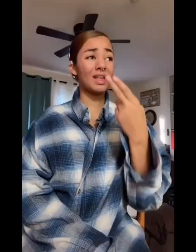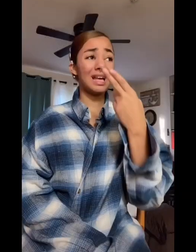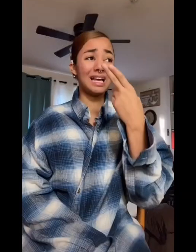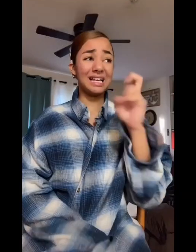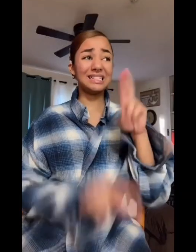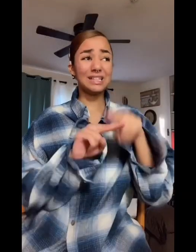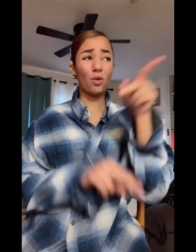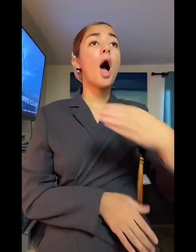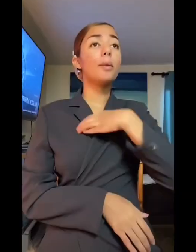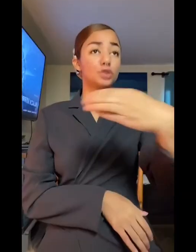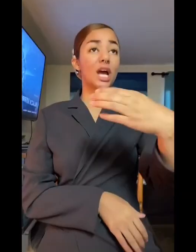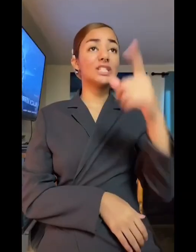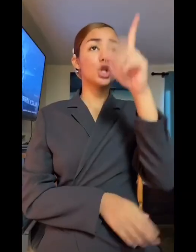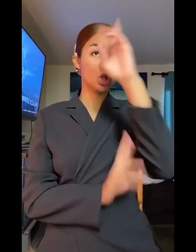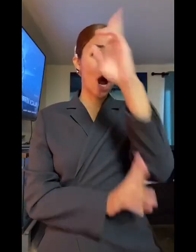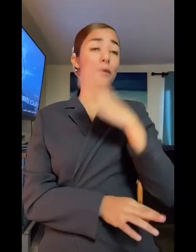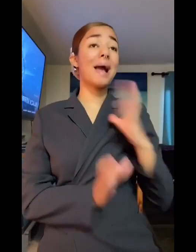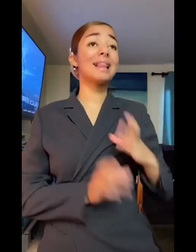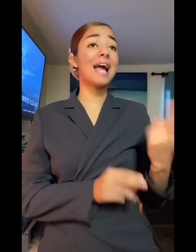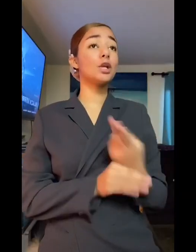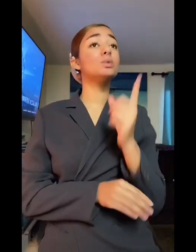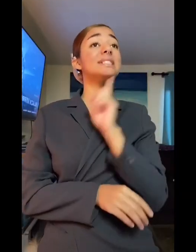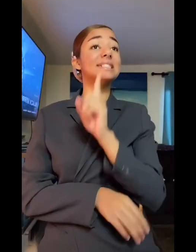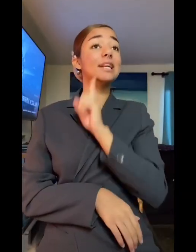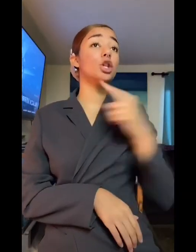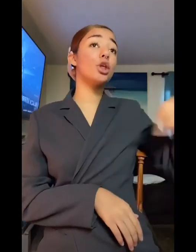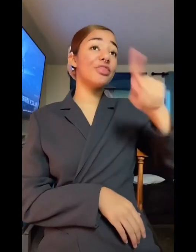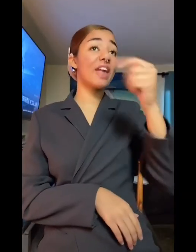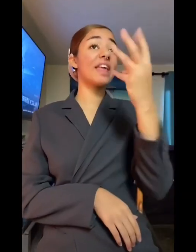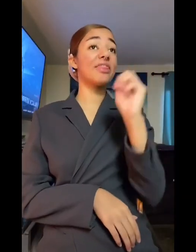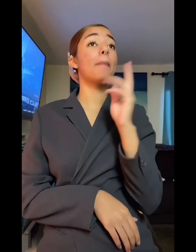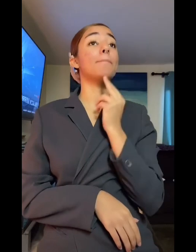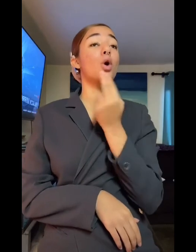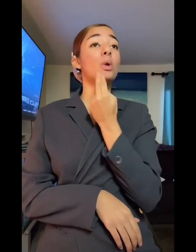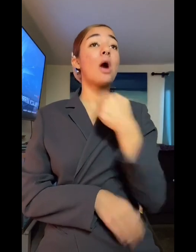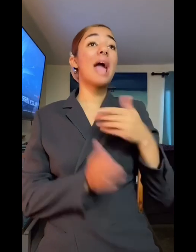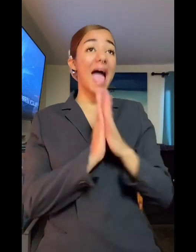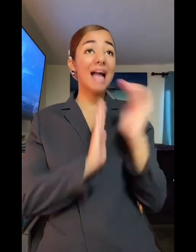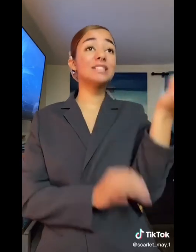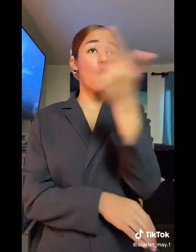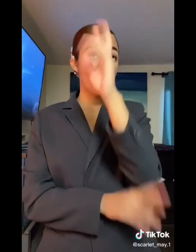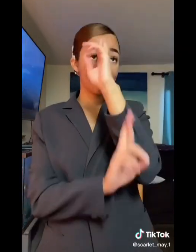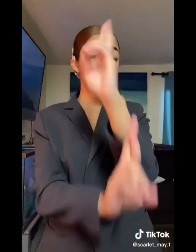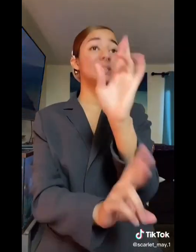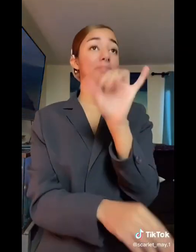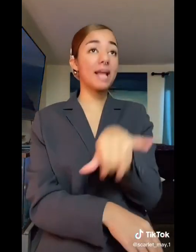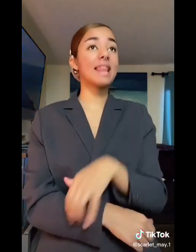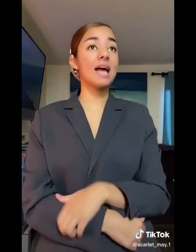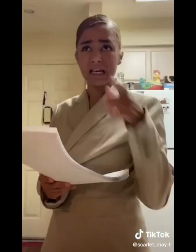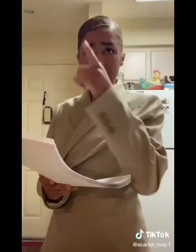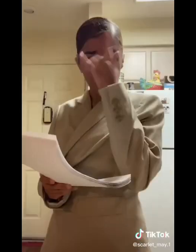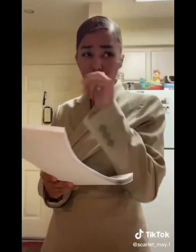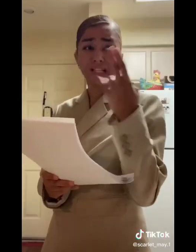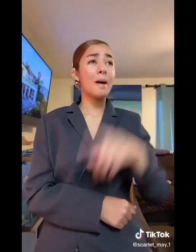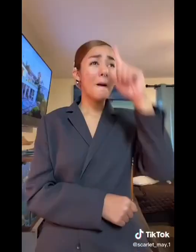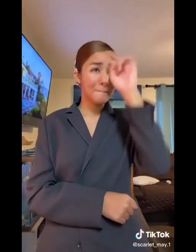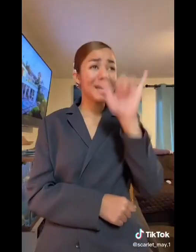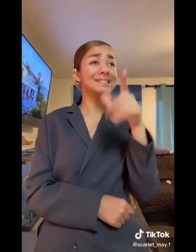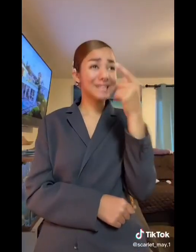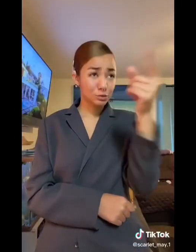He's sitting right over there. Objection. Your Honor, my client uses the singular they, them pronoun. I ask that all of us respect that. He looks like a he. Because that's what you think a